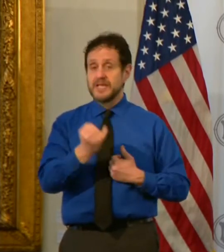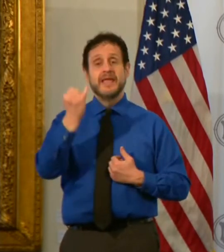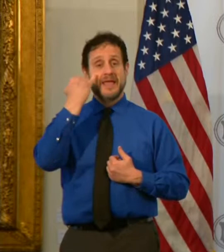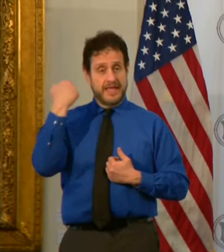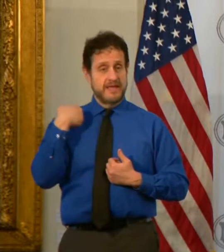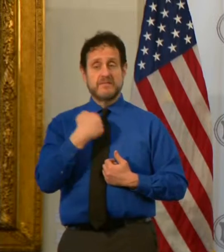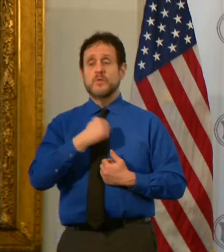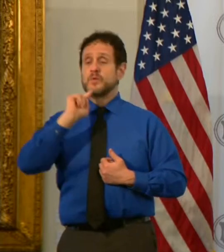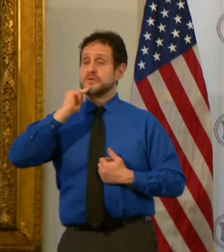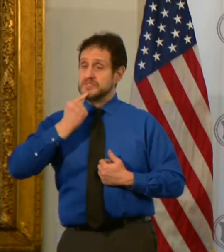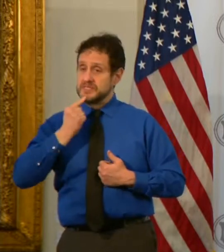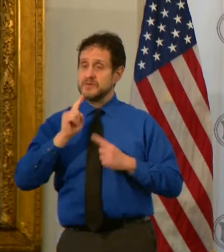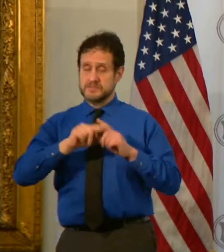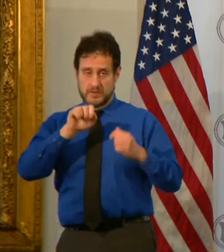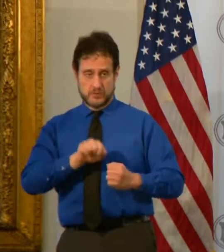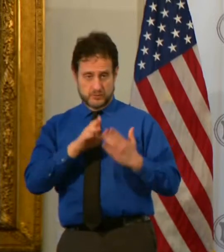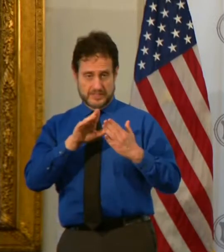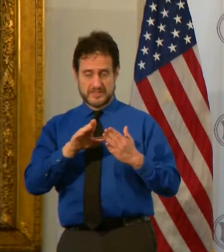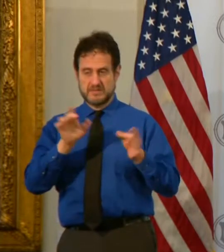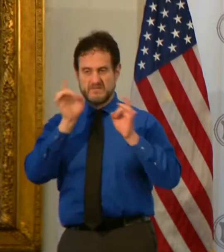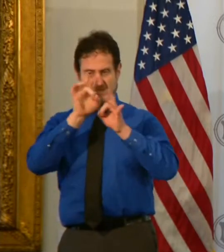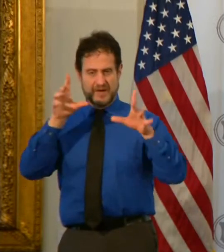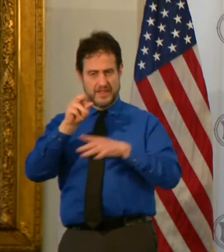about addressing violent crime in this city,